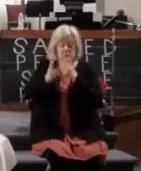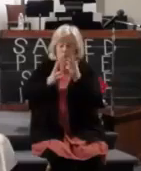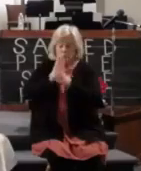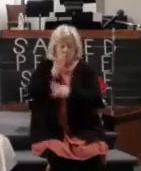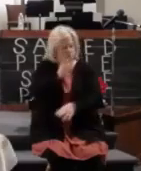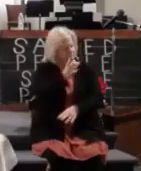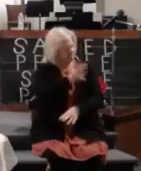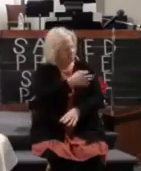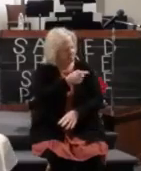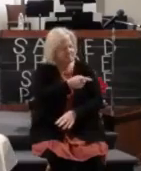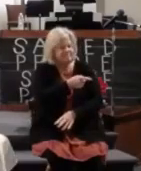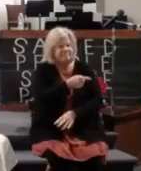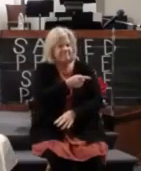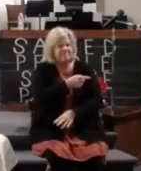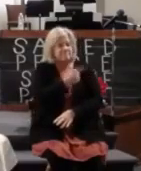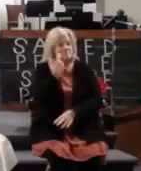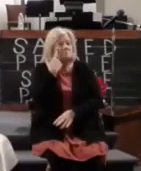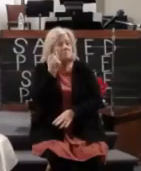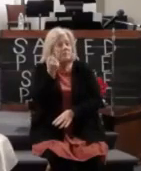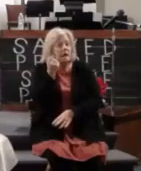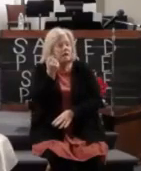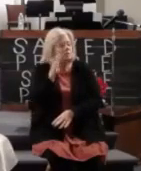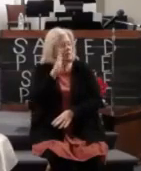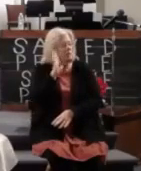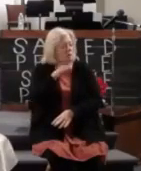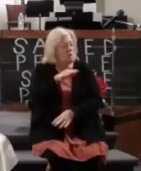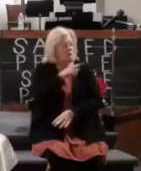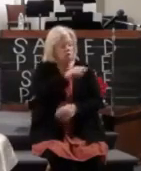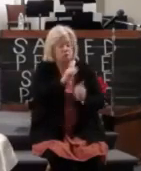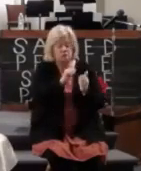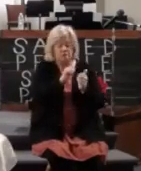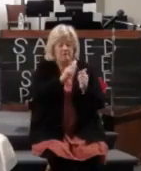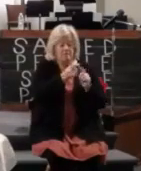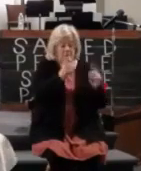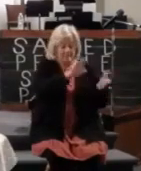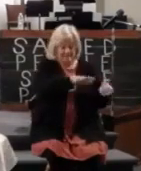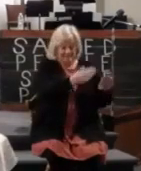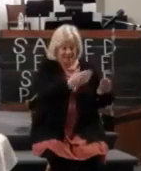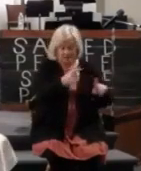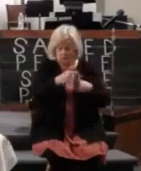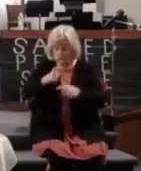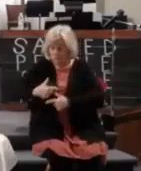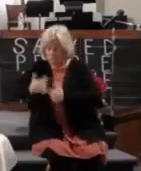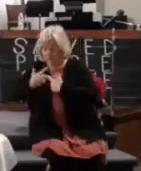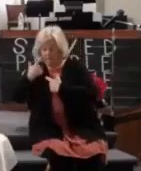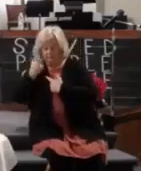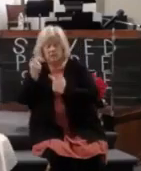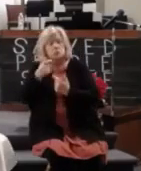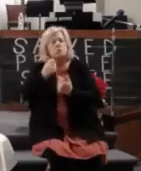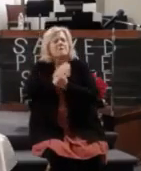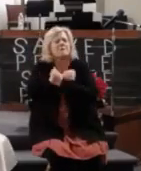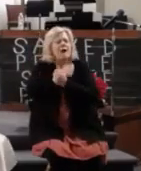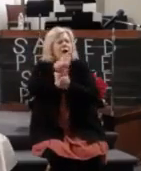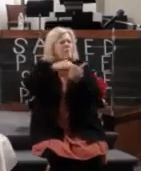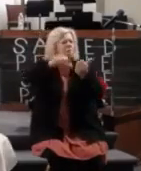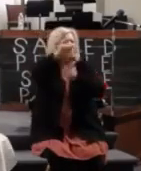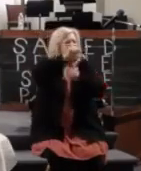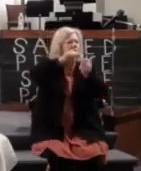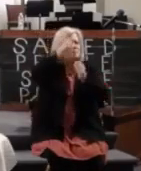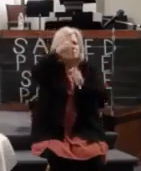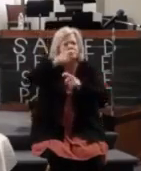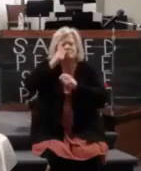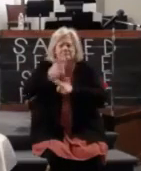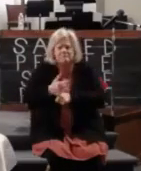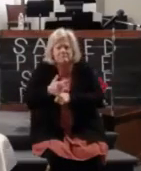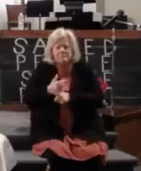you. We know that we have passed from death to life because we love our brothers. Anyone